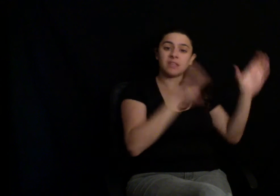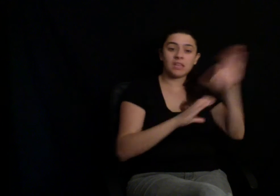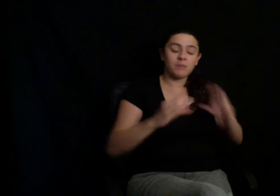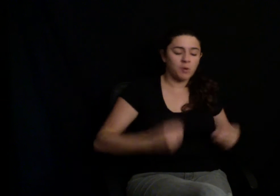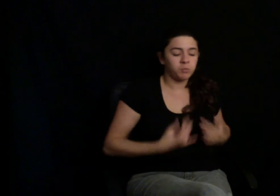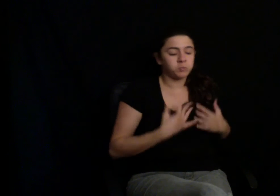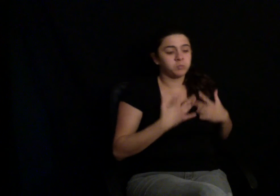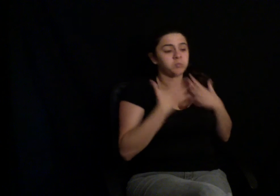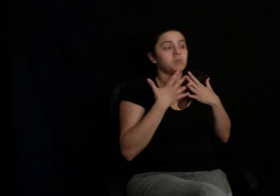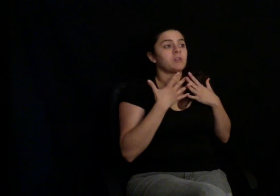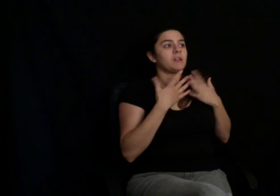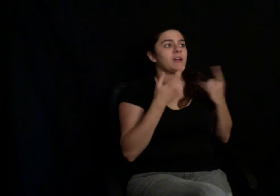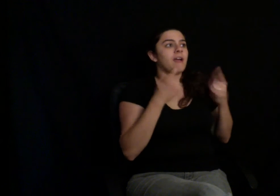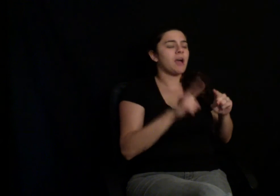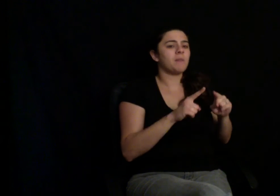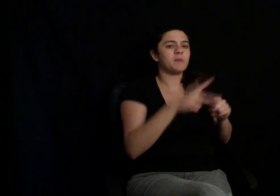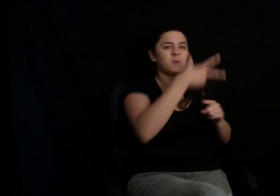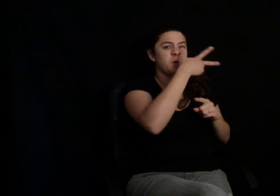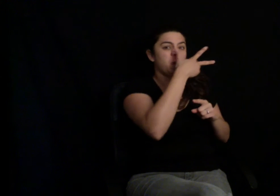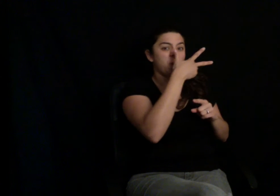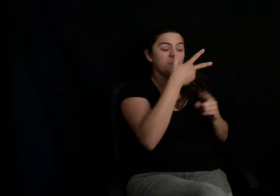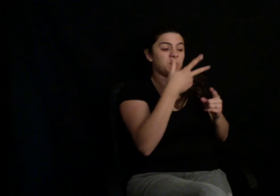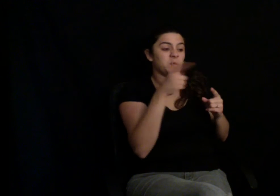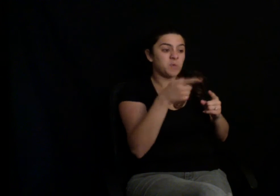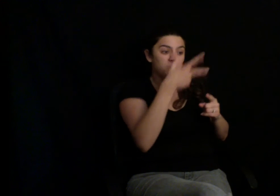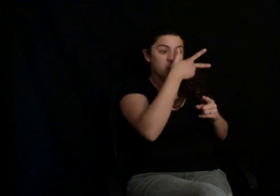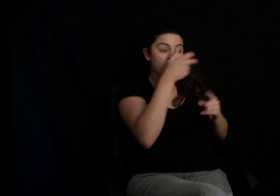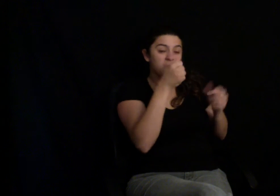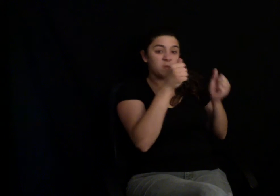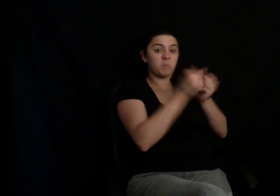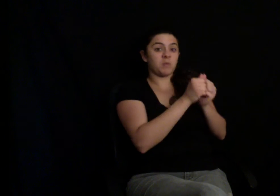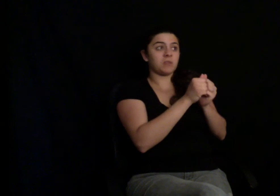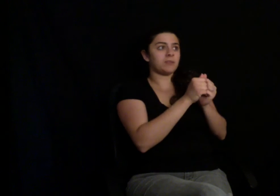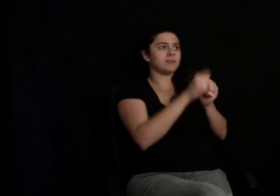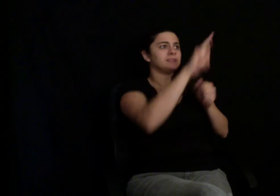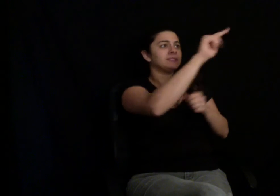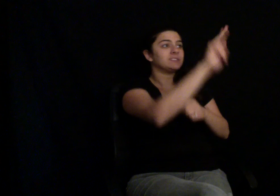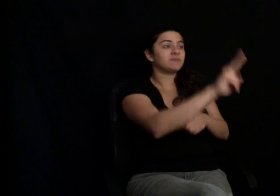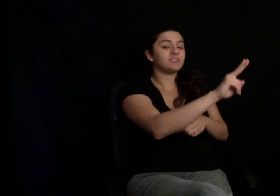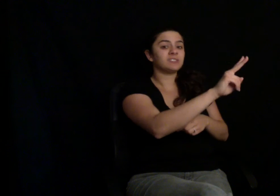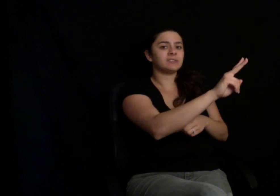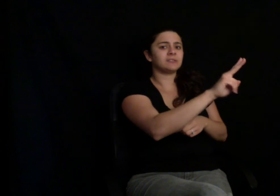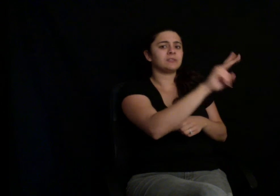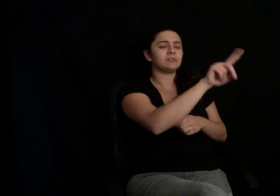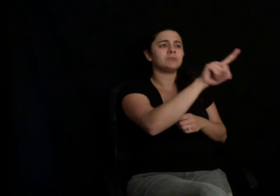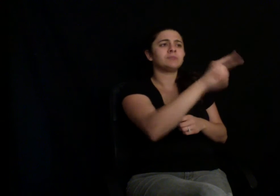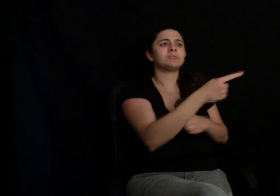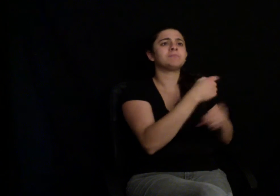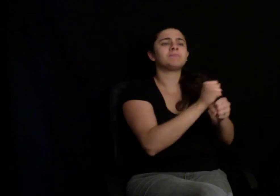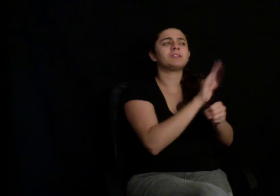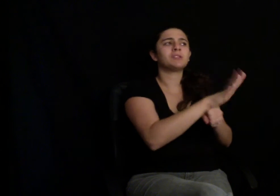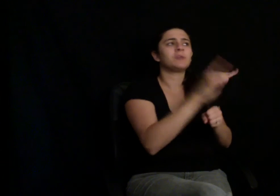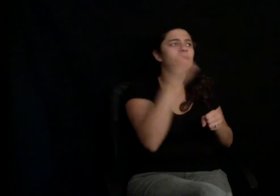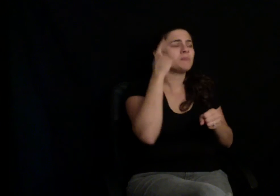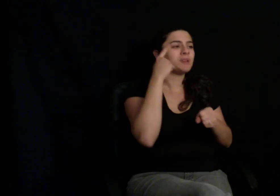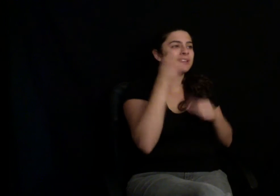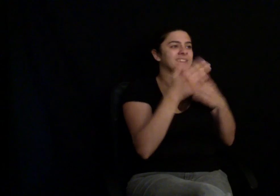being, you're really just beating down the path in the forest to make it easier for your brain to reach that orgasm, to